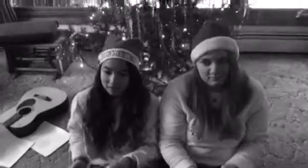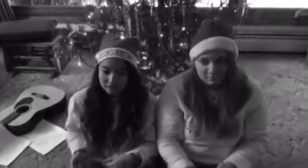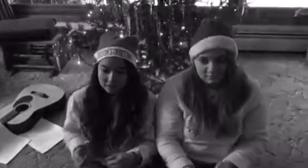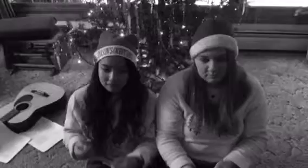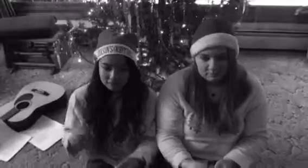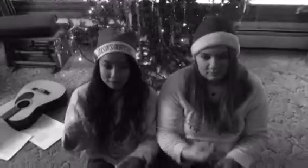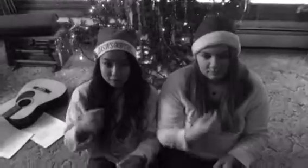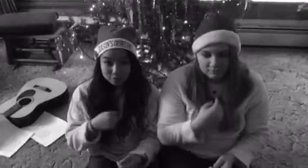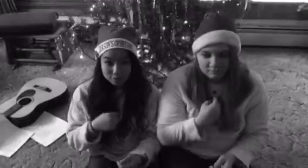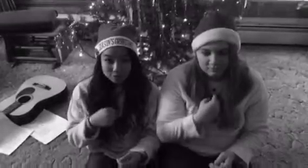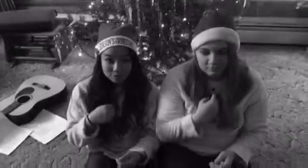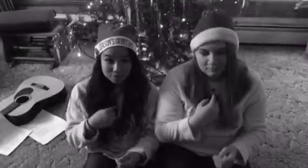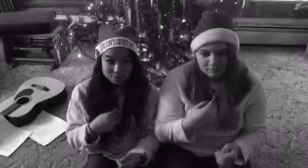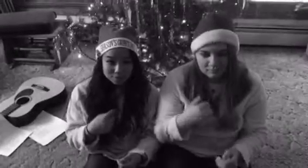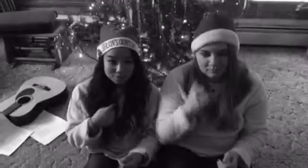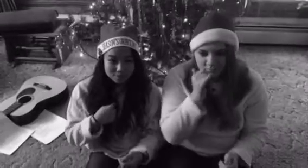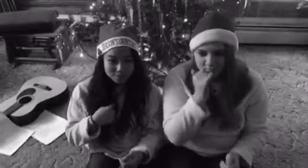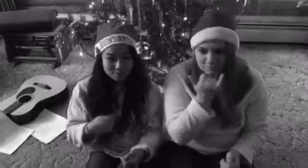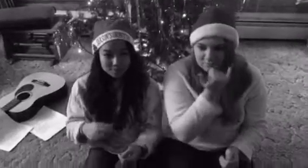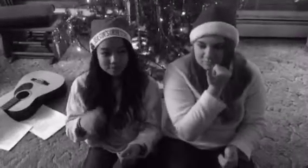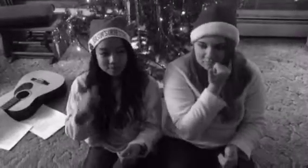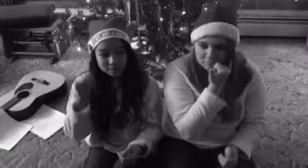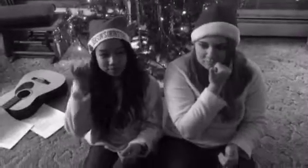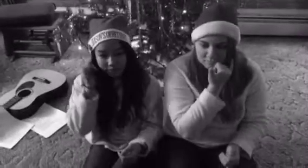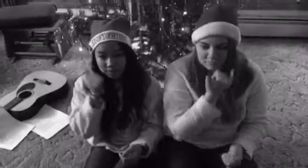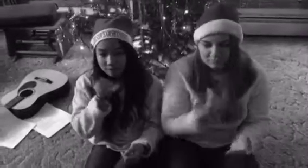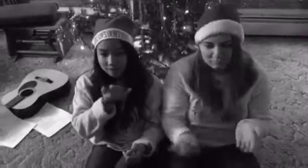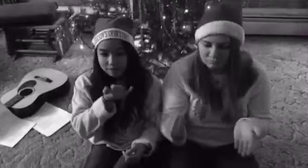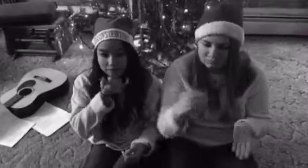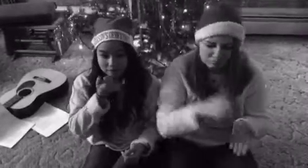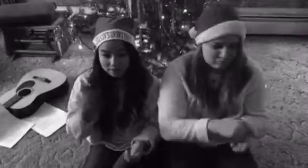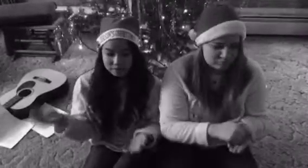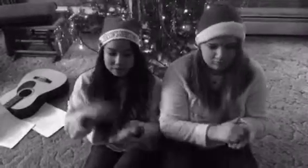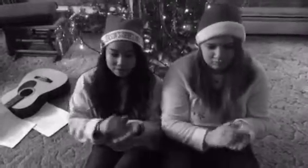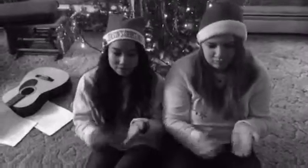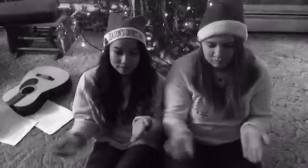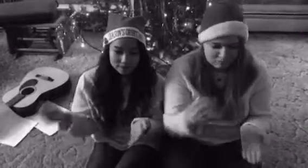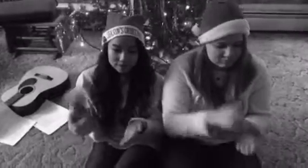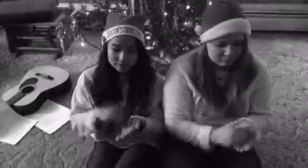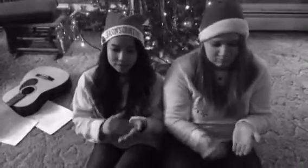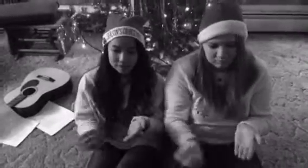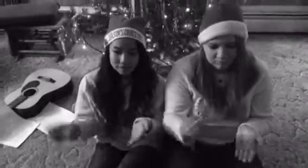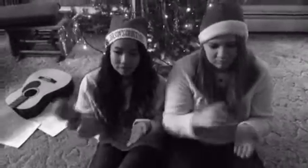Well, I'll just keep on making the same mistakes